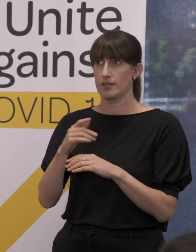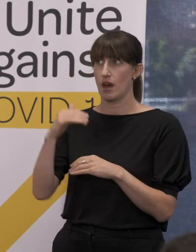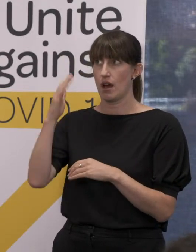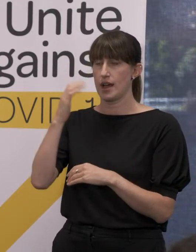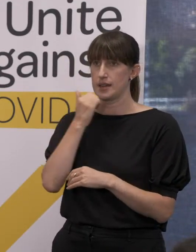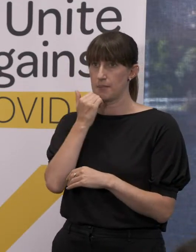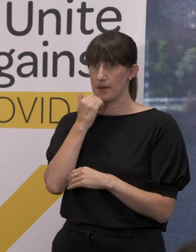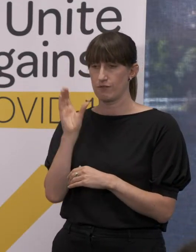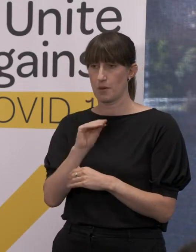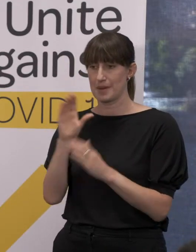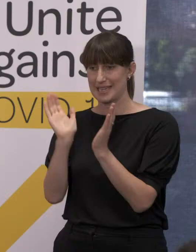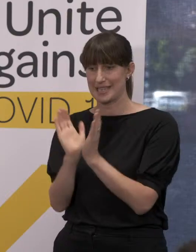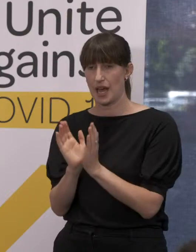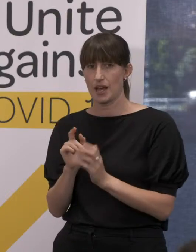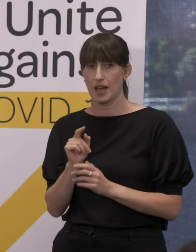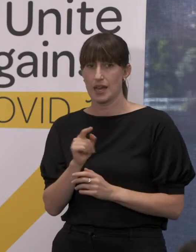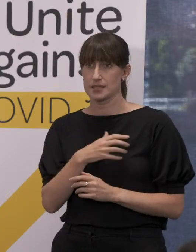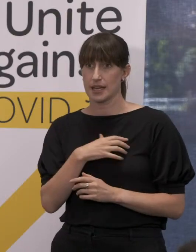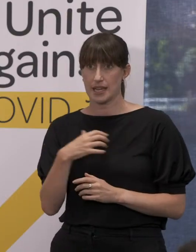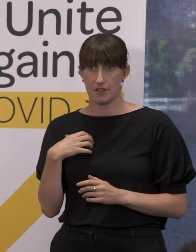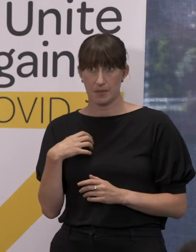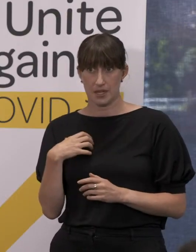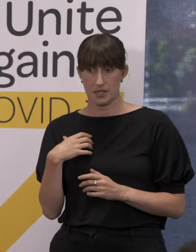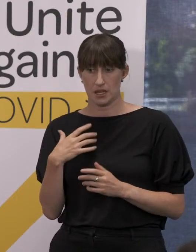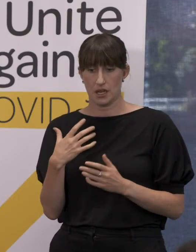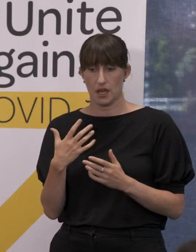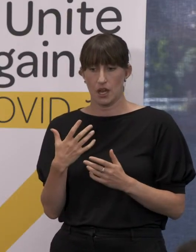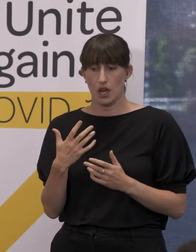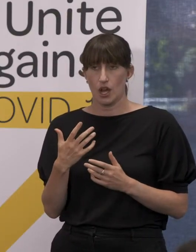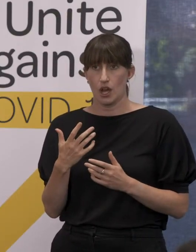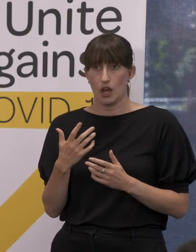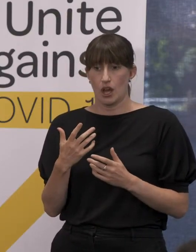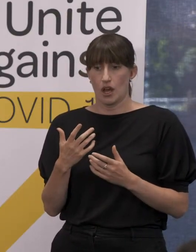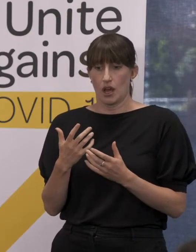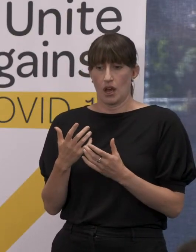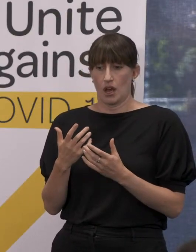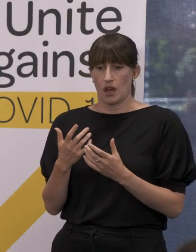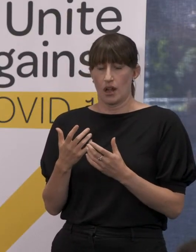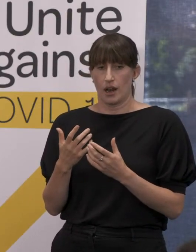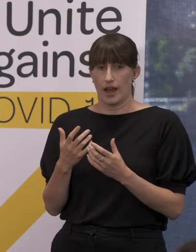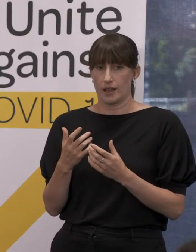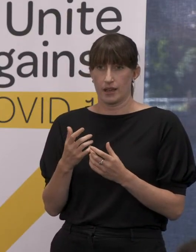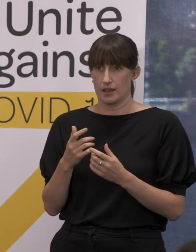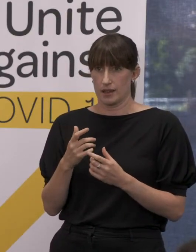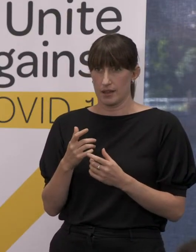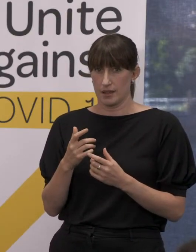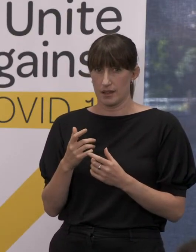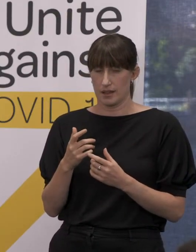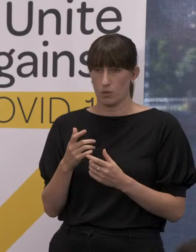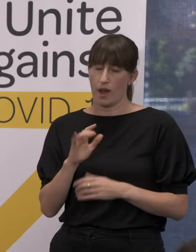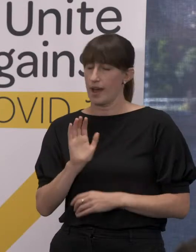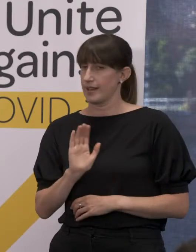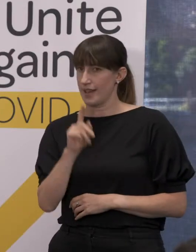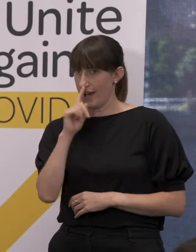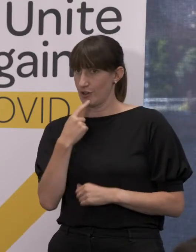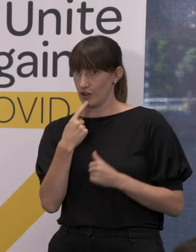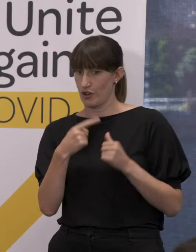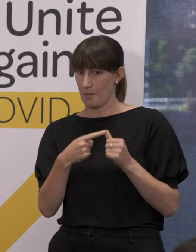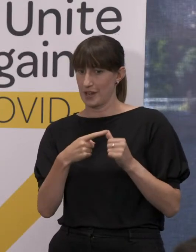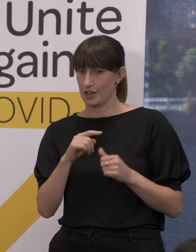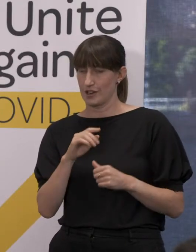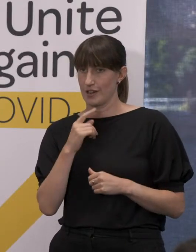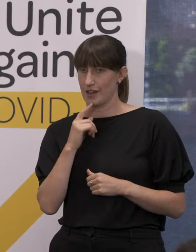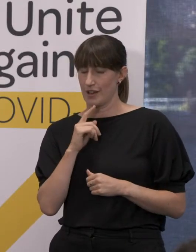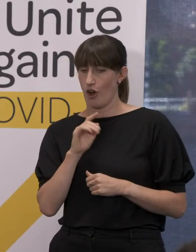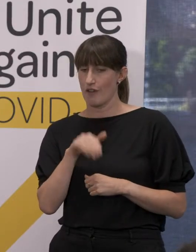adopt? Well, they've just received the advice and they're making decisions about it, so I can't comment on what their decisions will be. So you don't know? No,